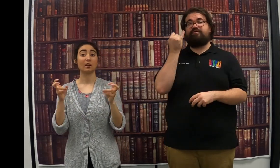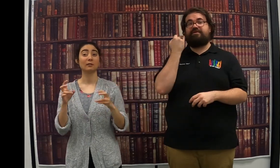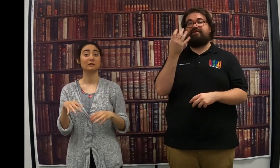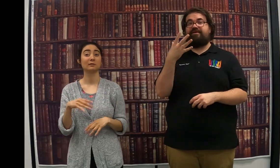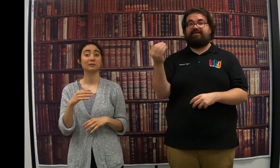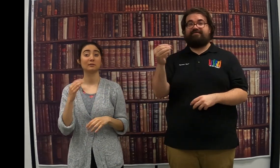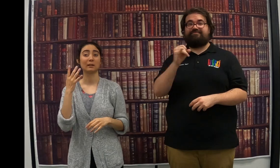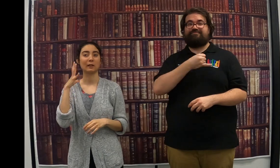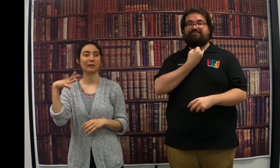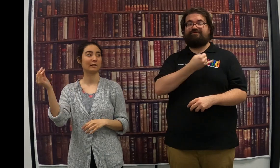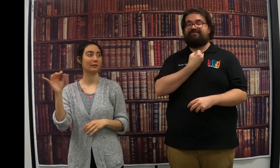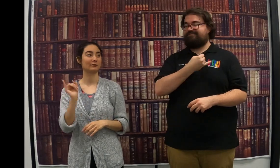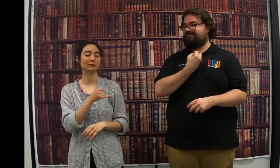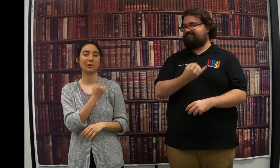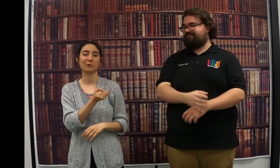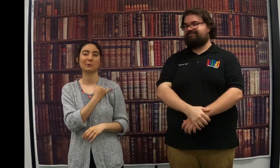and Joringel.